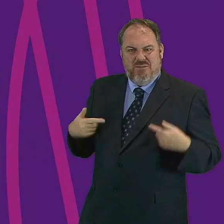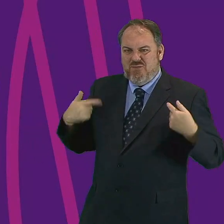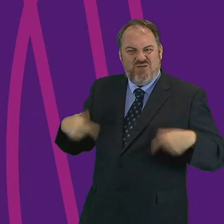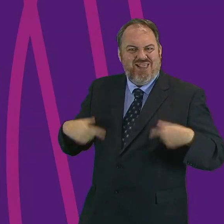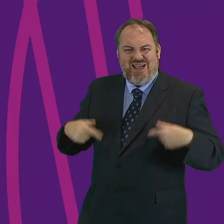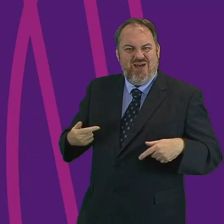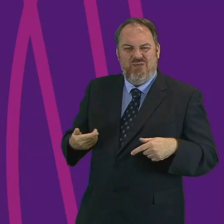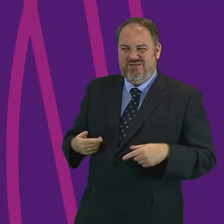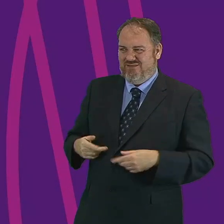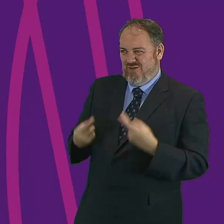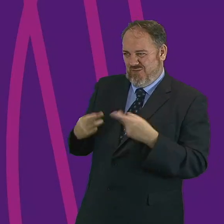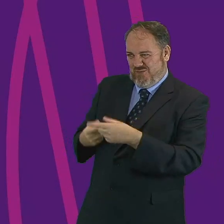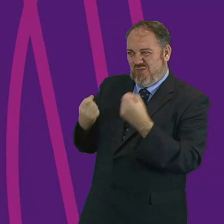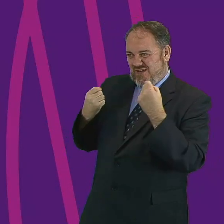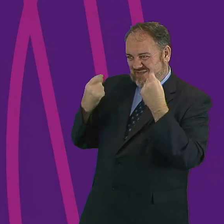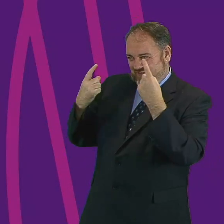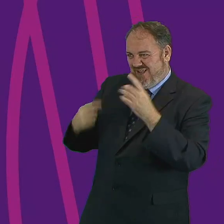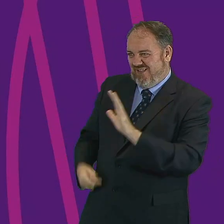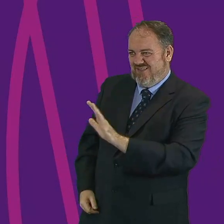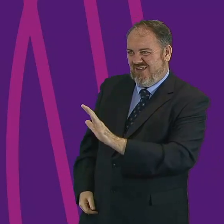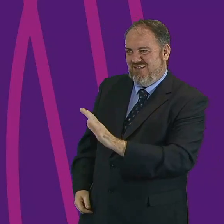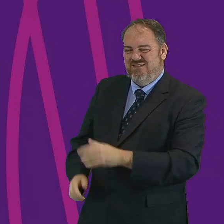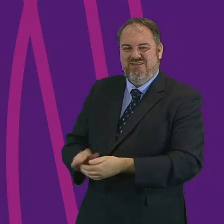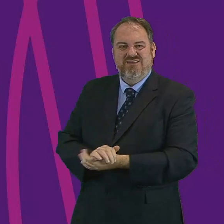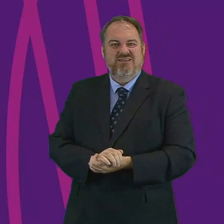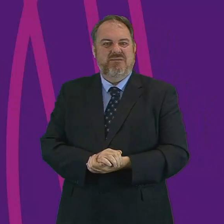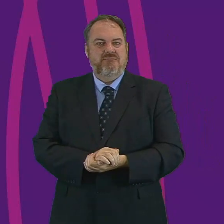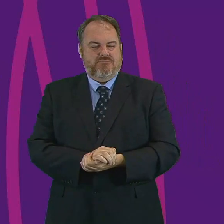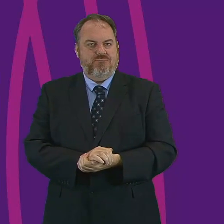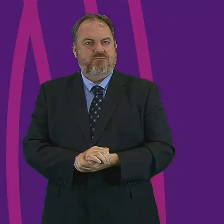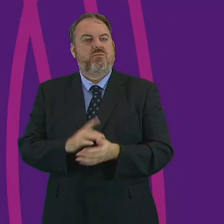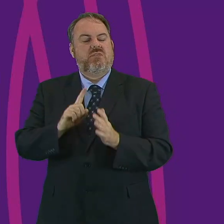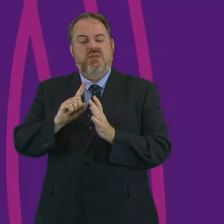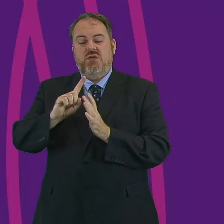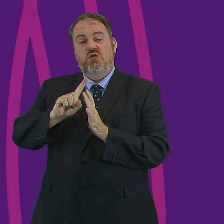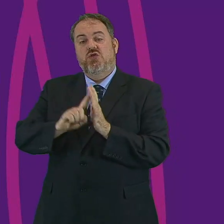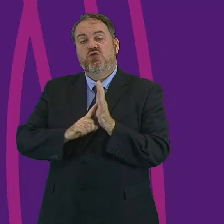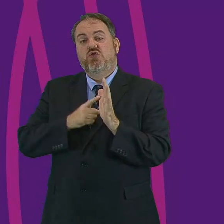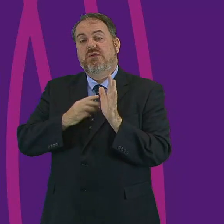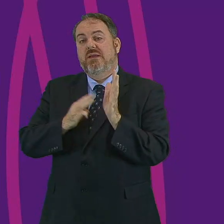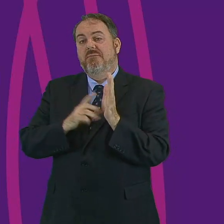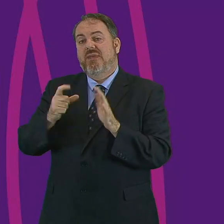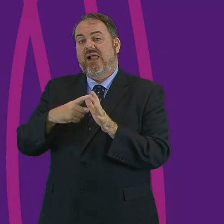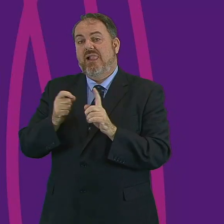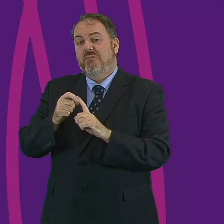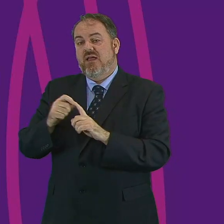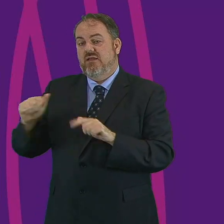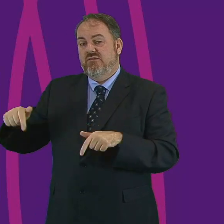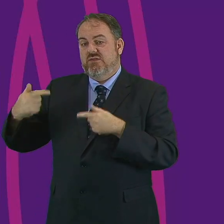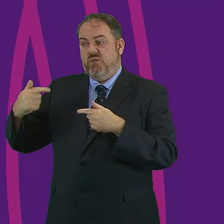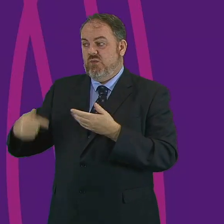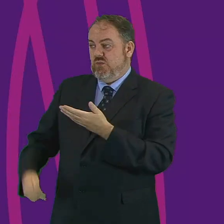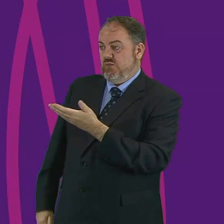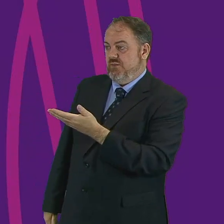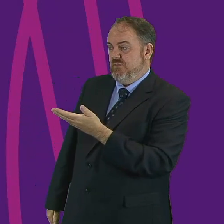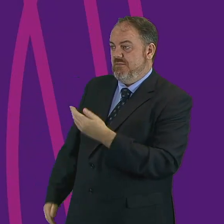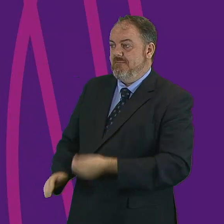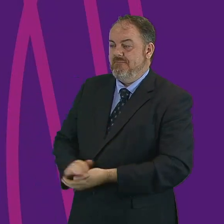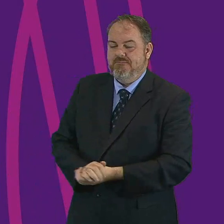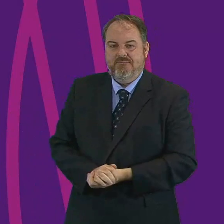else. Also, it involves issues relating to the independent prosecution functions of the Crown Office,